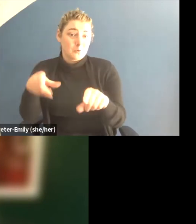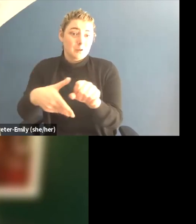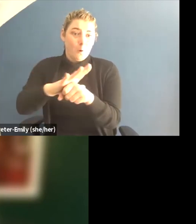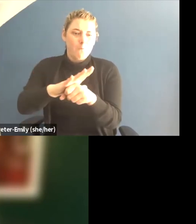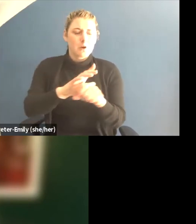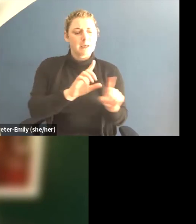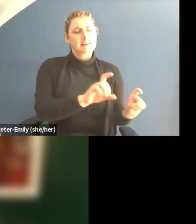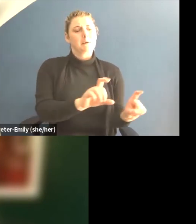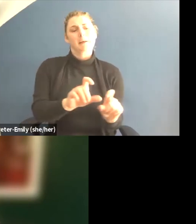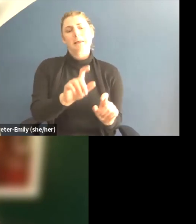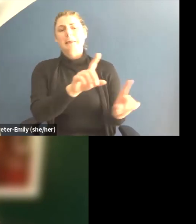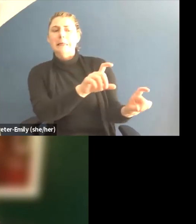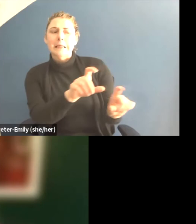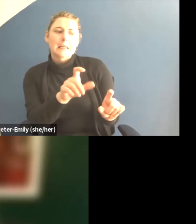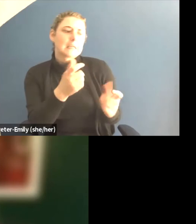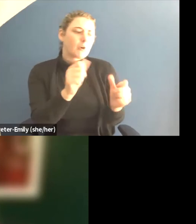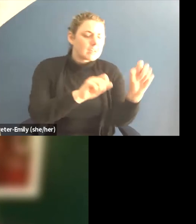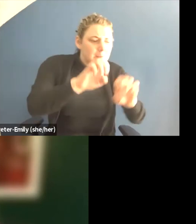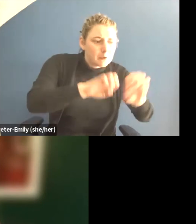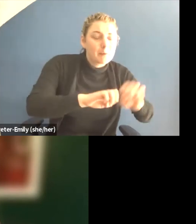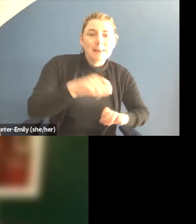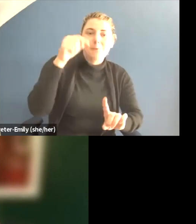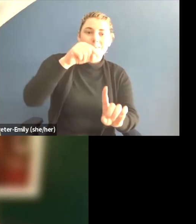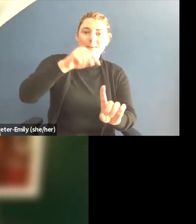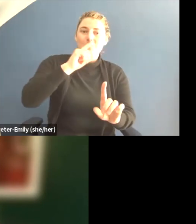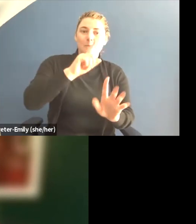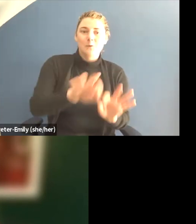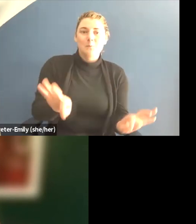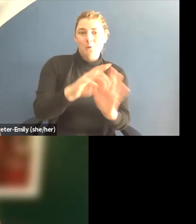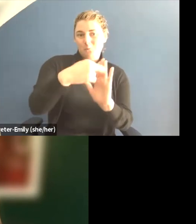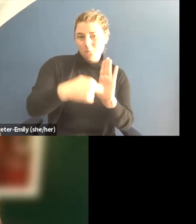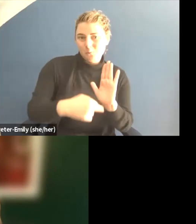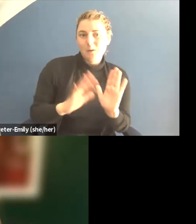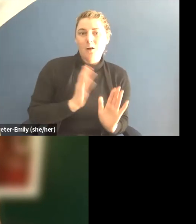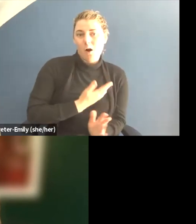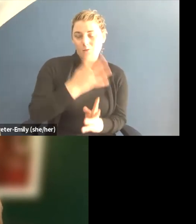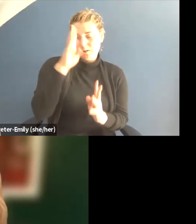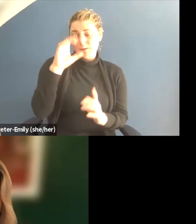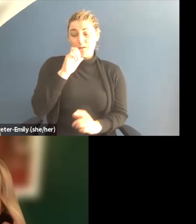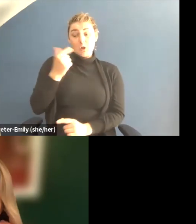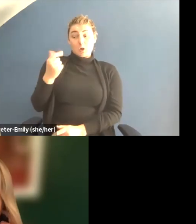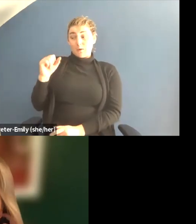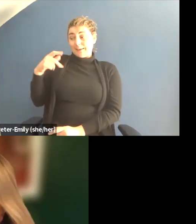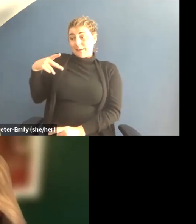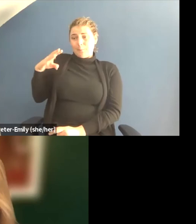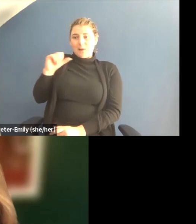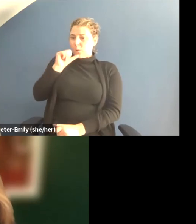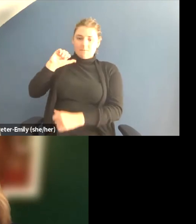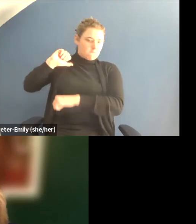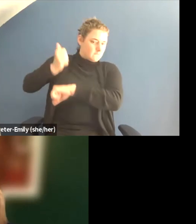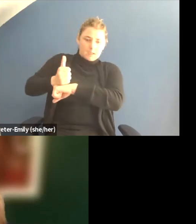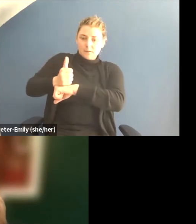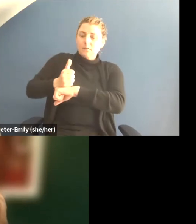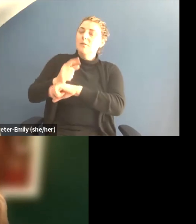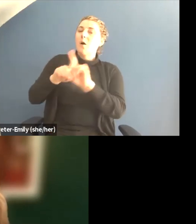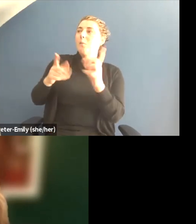Experimentation was the central tenet of our events. We saw the Green Space less as a fixed space than as a process for